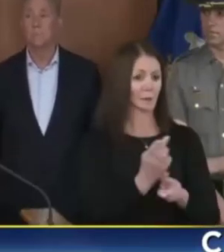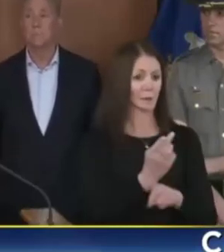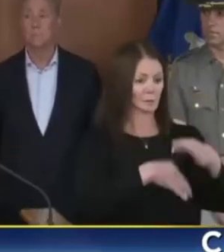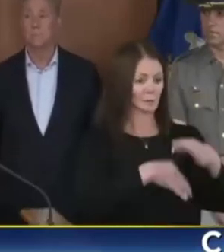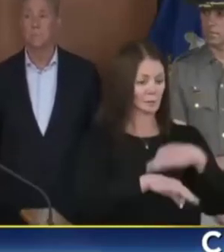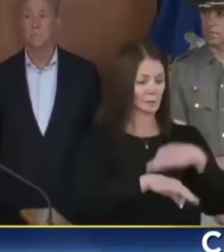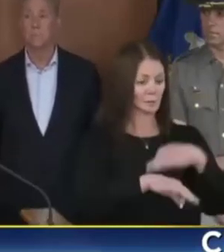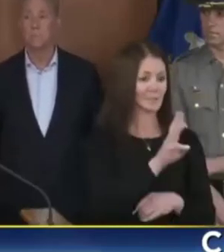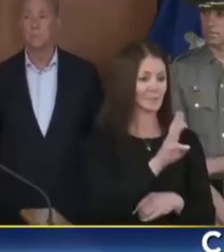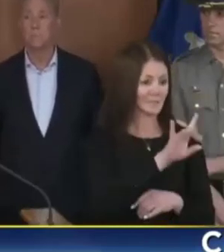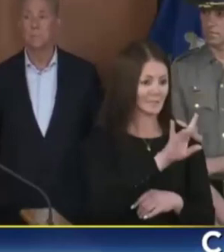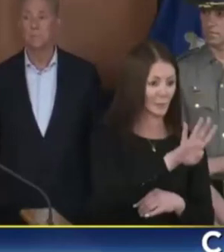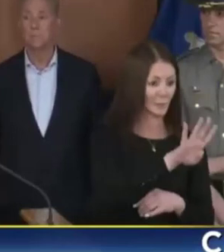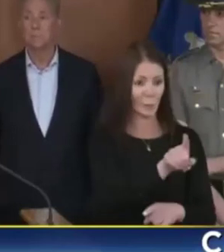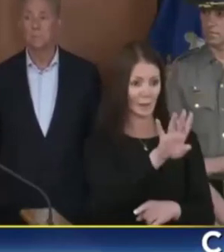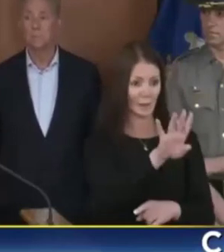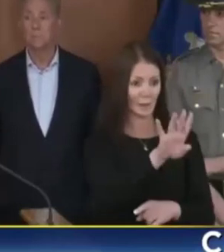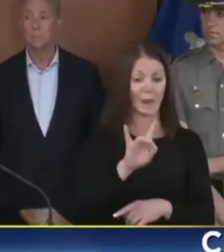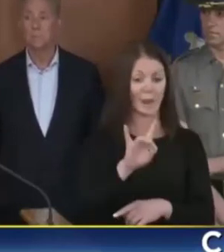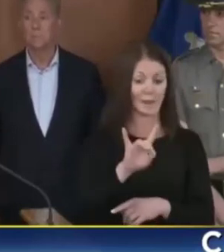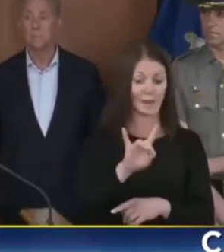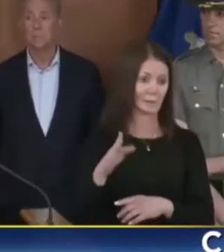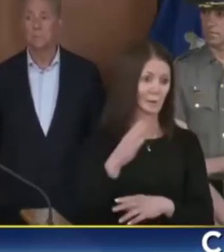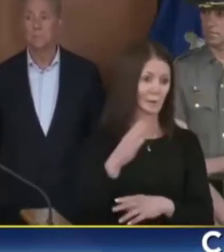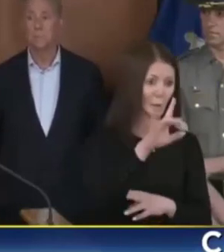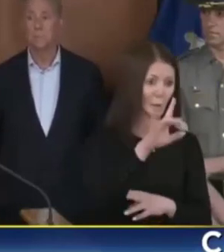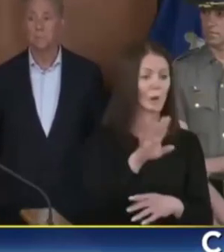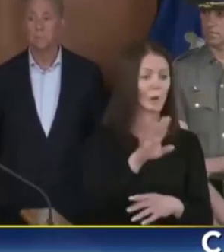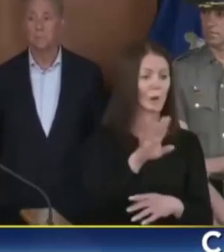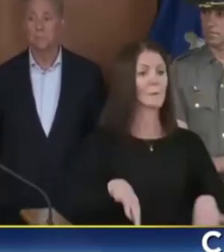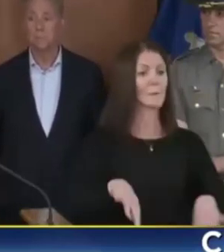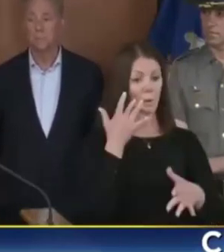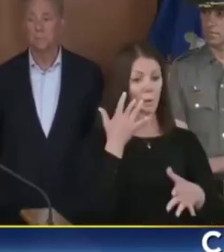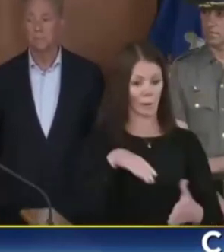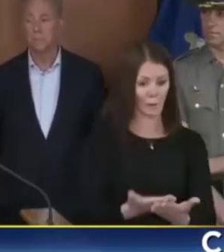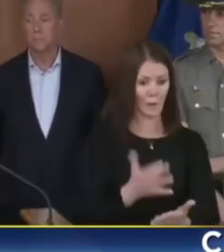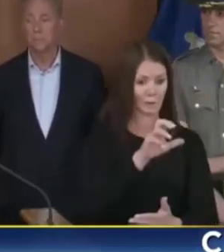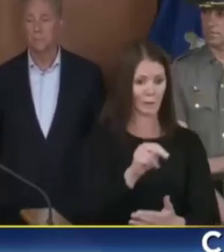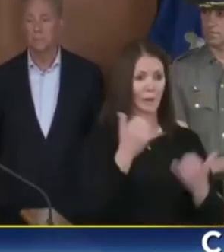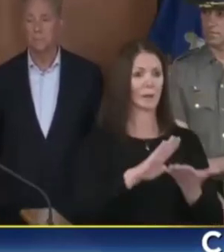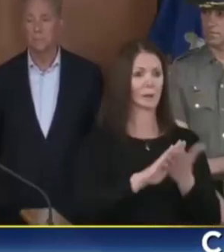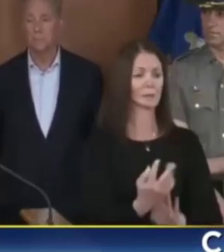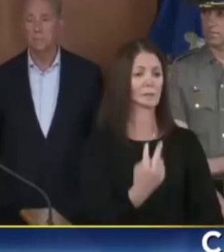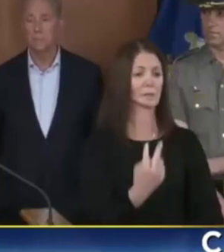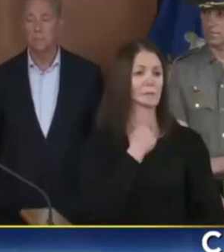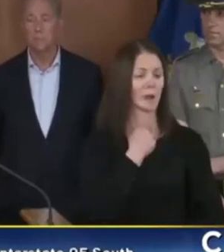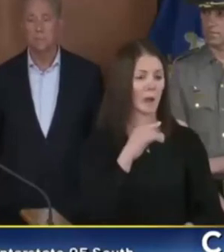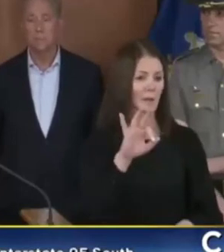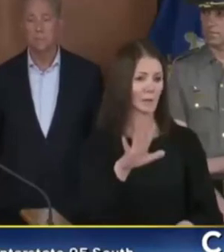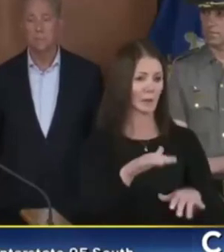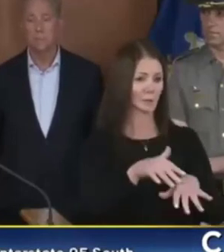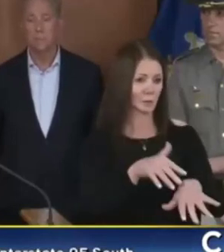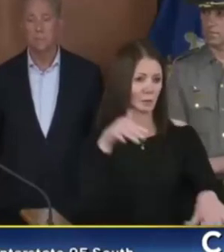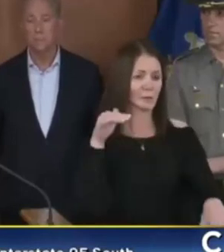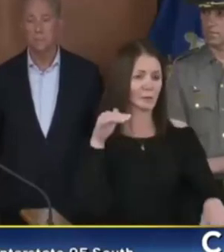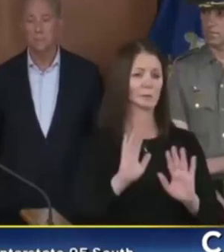684-84 or 87 to 84. So we don't want them to hit Connecticut and then get stuck in the traffic on I-95. So that